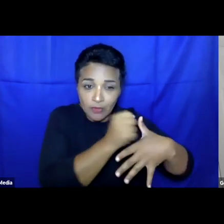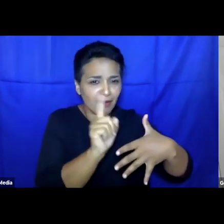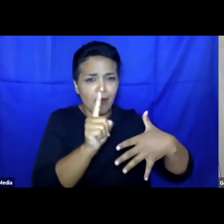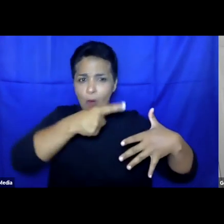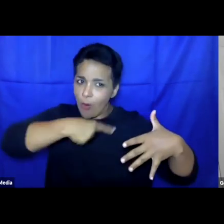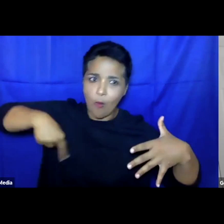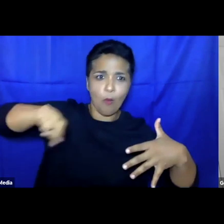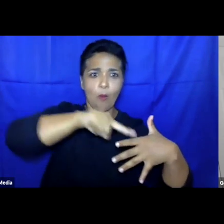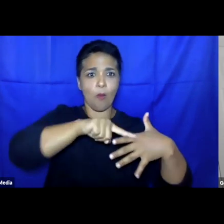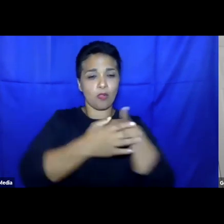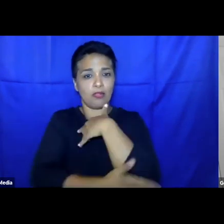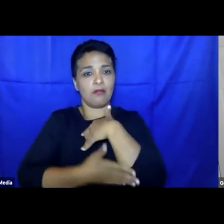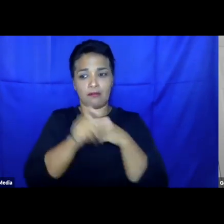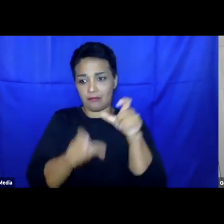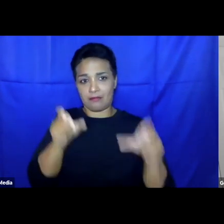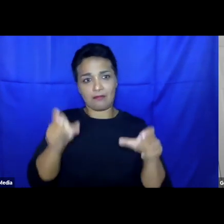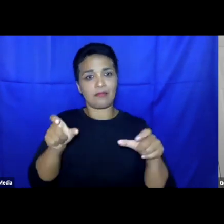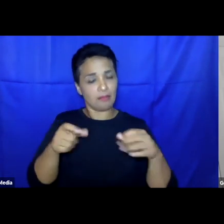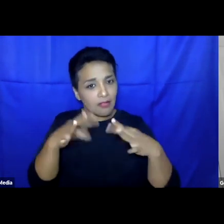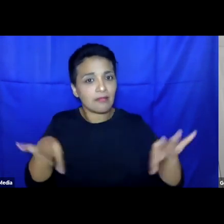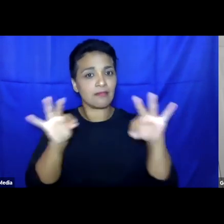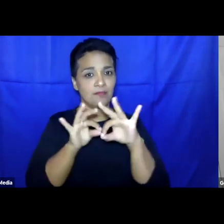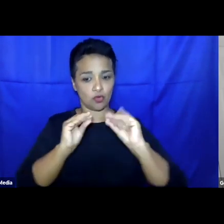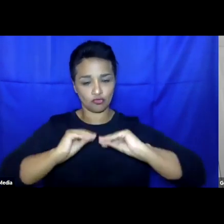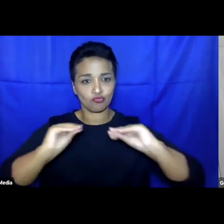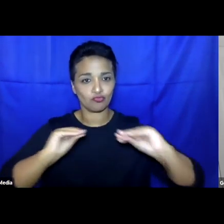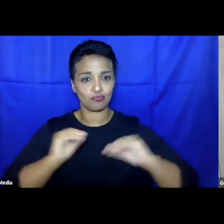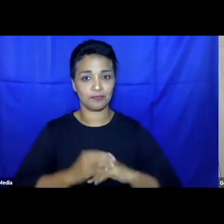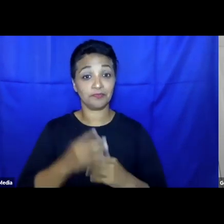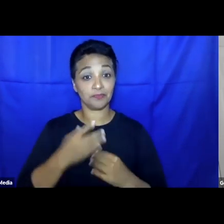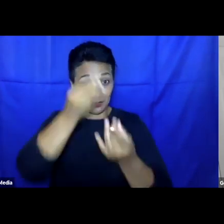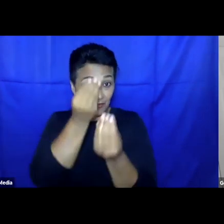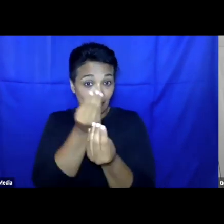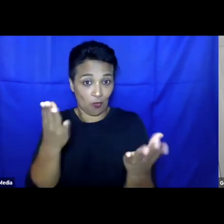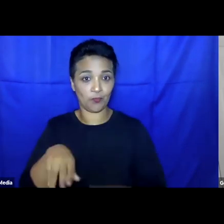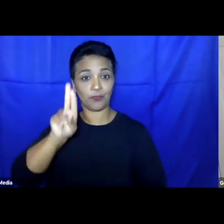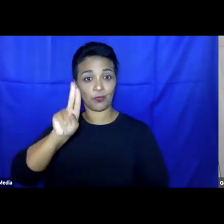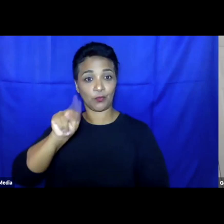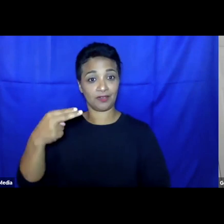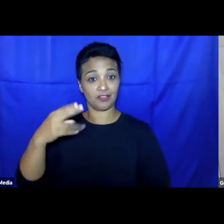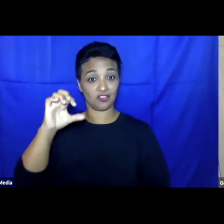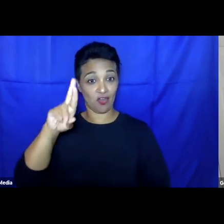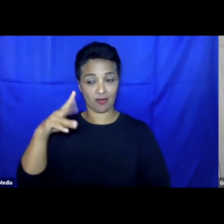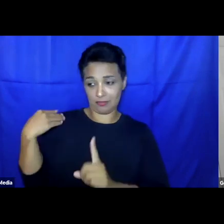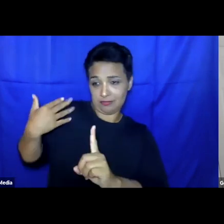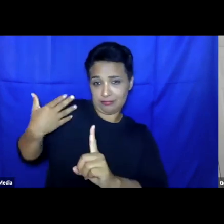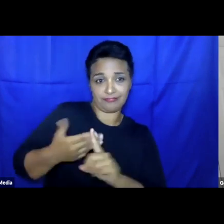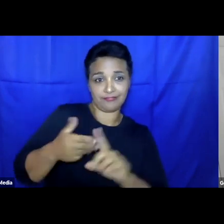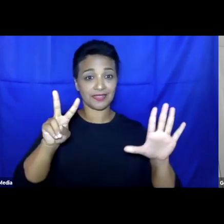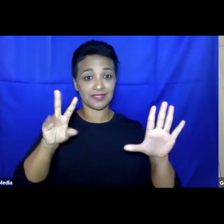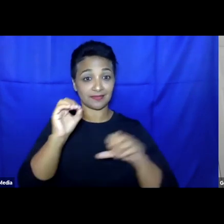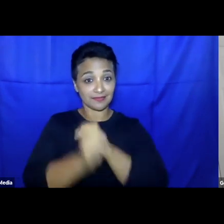add that UNHCR in its 70th anniversary year asked that there would be